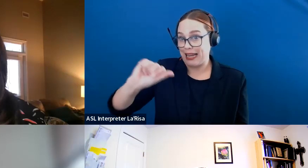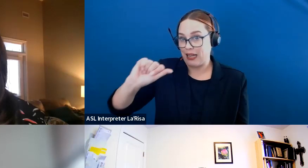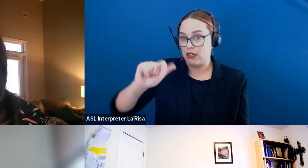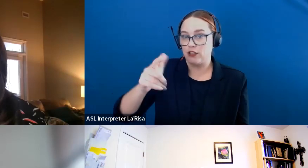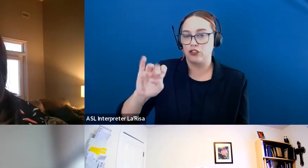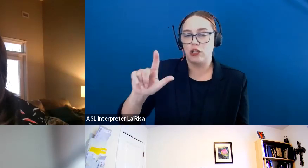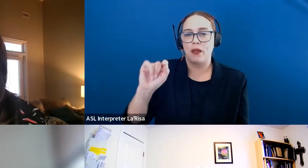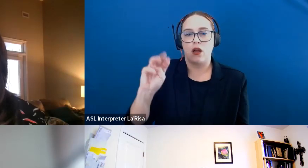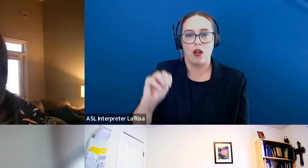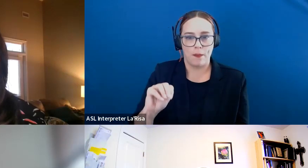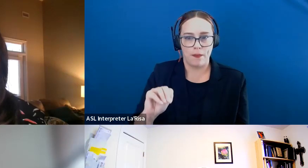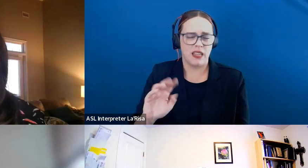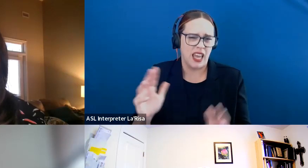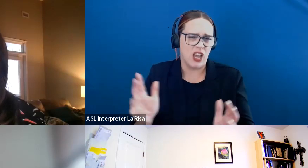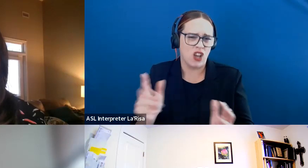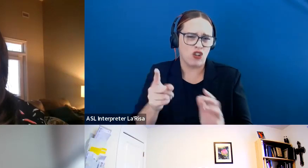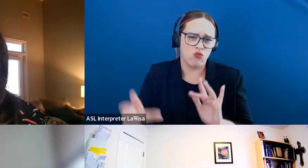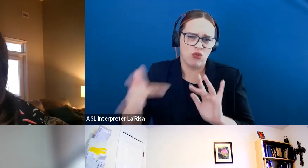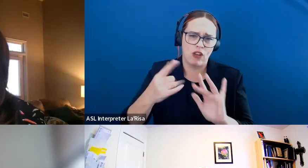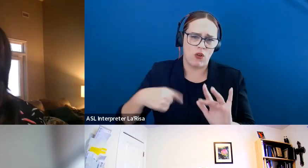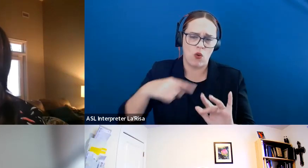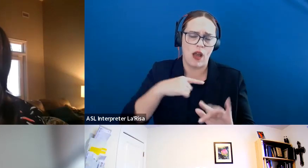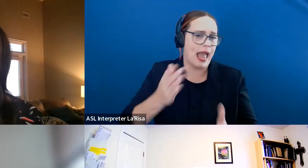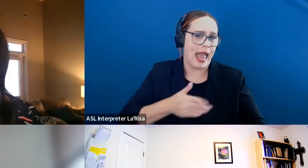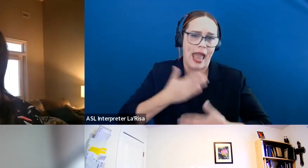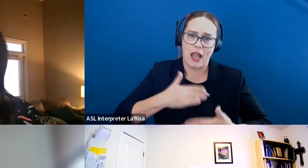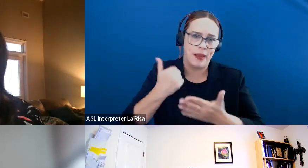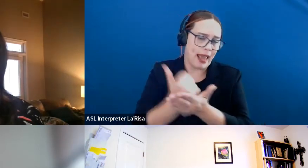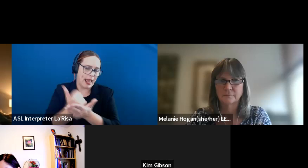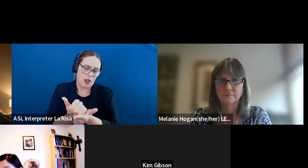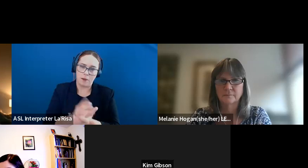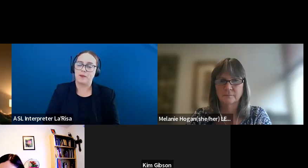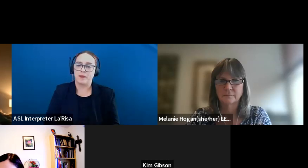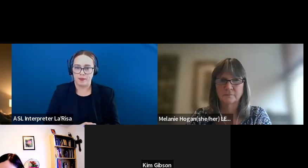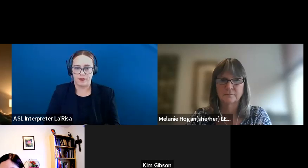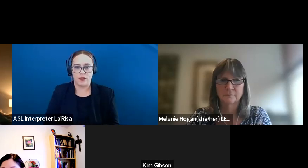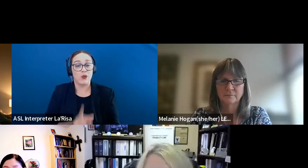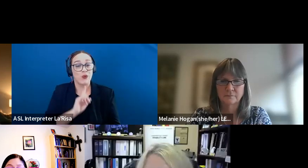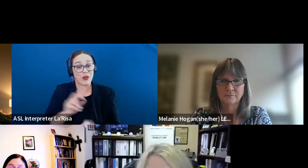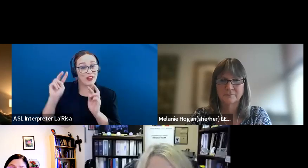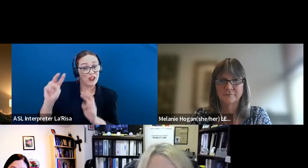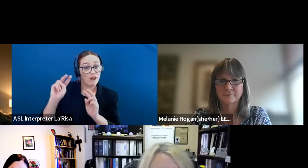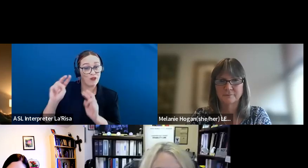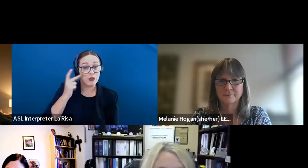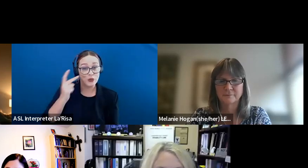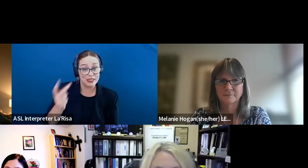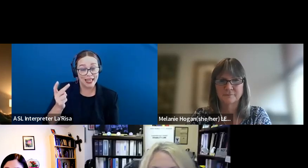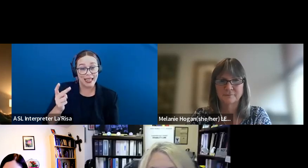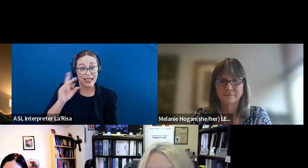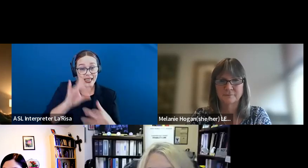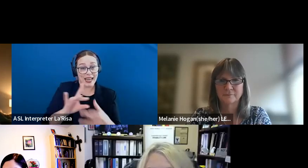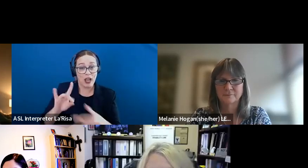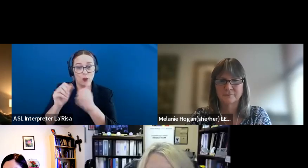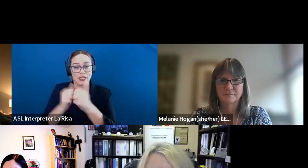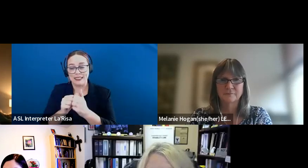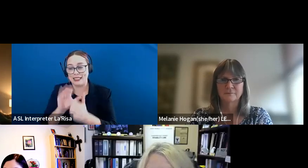consultamg.llc@gmail.com. And so we encourage you to reach out. We're happy to help in any way we can. And we really look forward to staying connected with CILs, to working